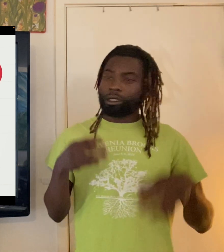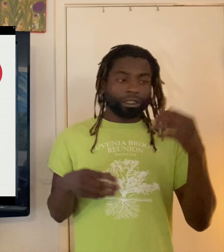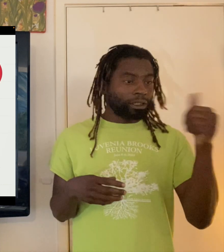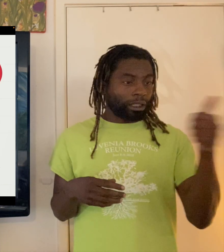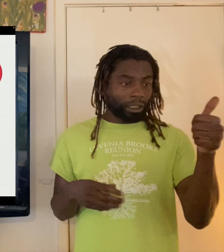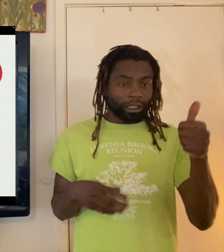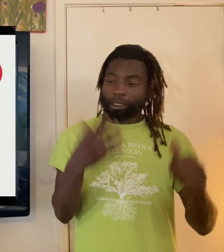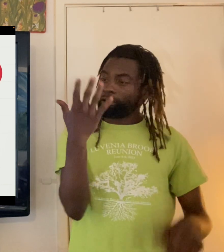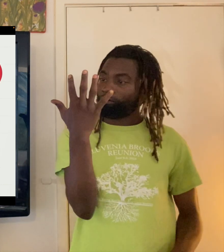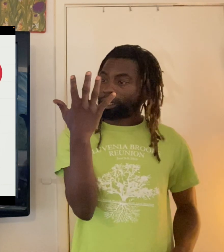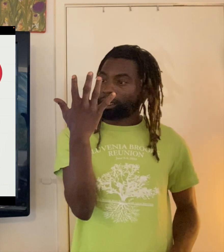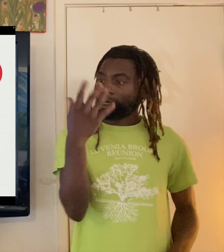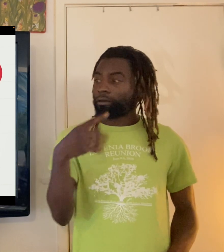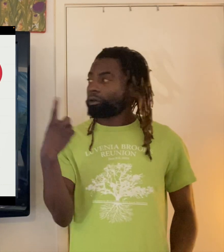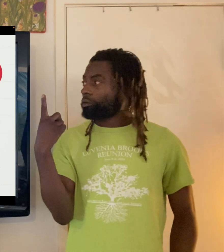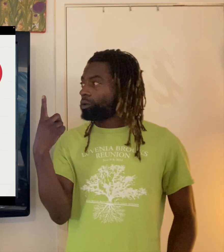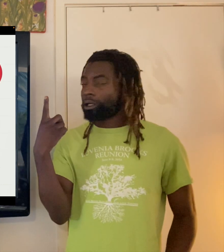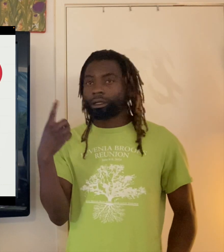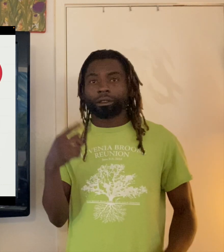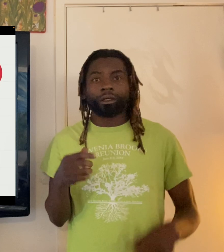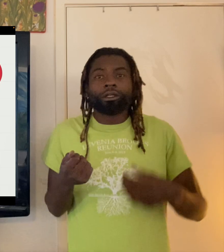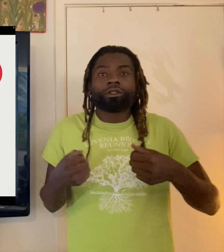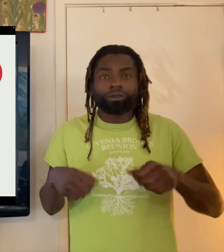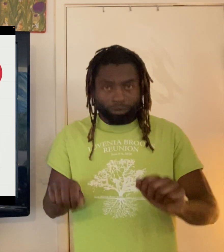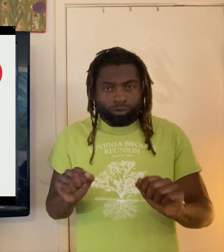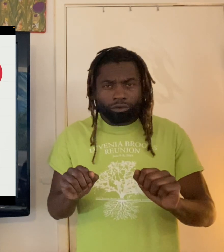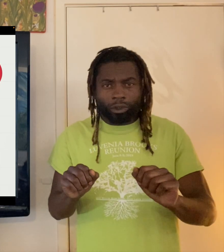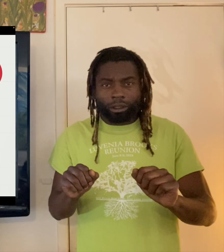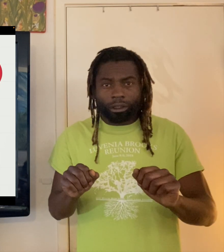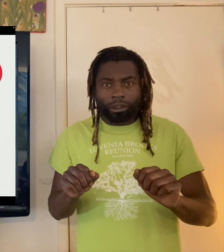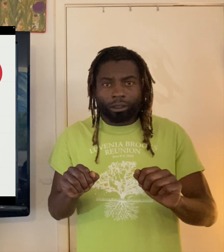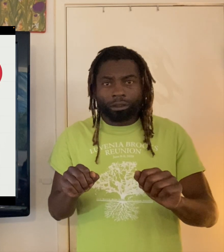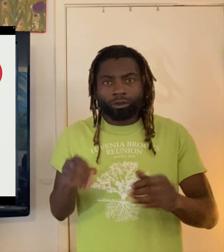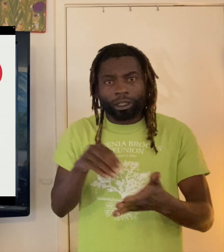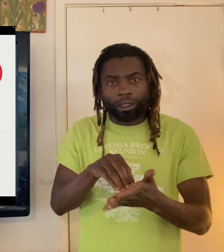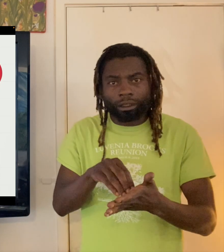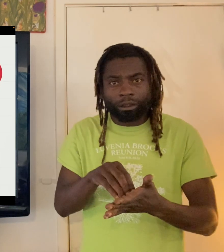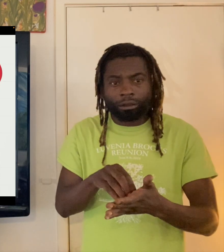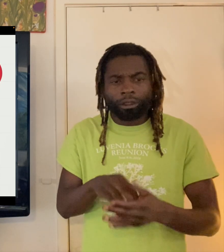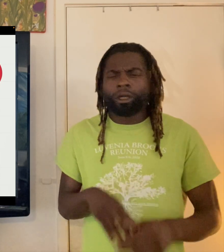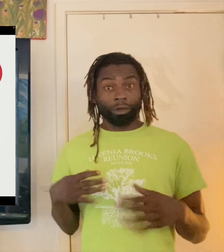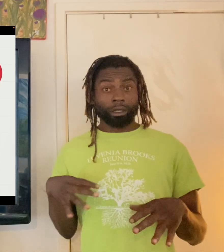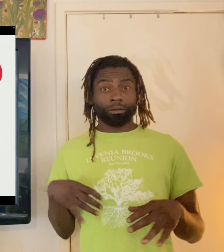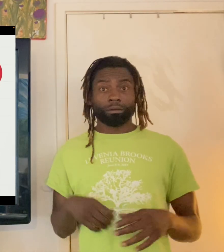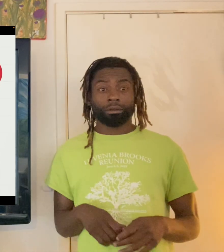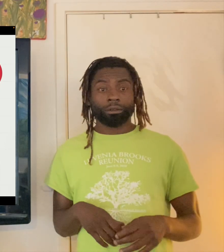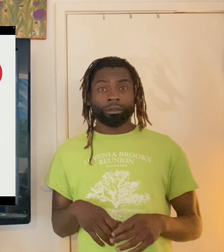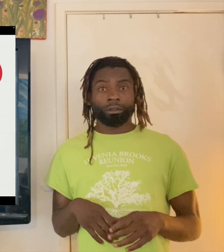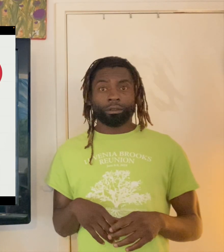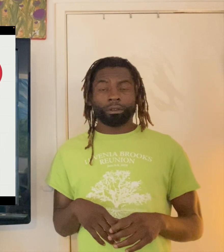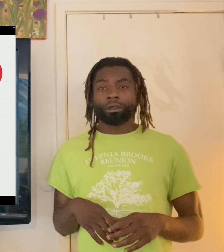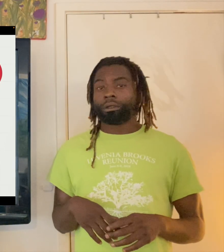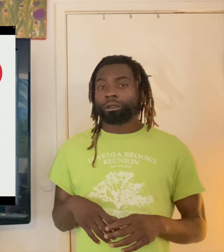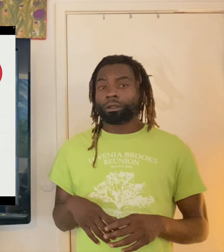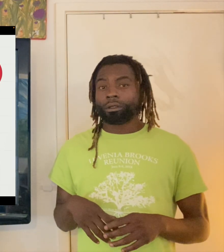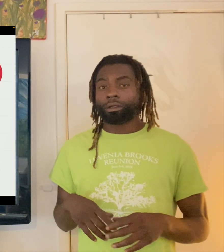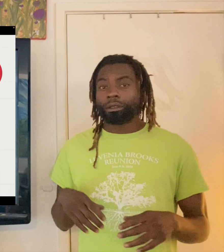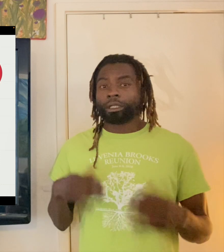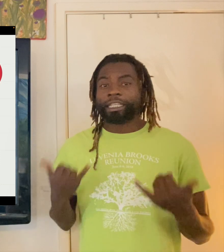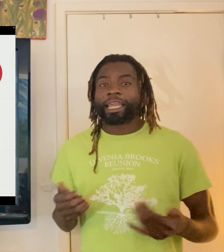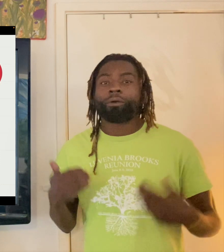1. Cool! Let's try again, apples. Move! Oh, wow. Now we have